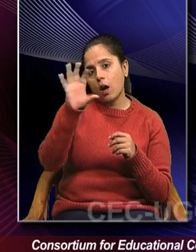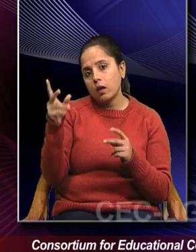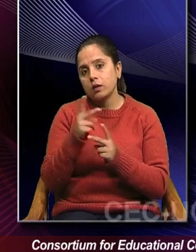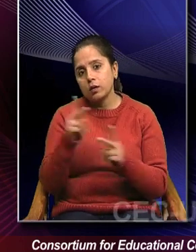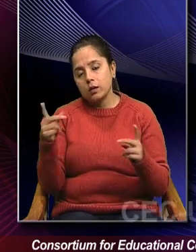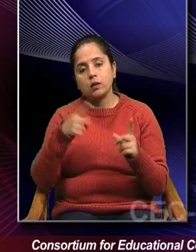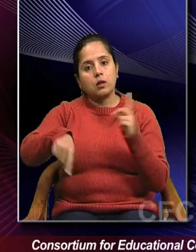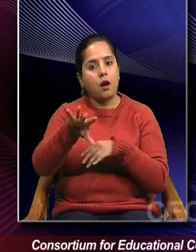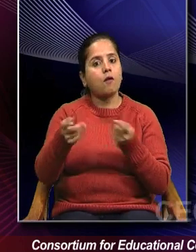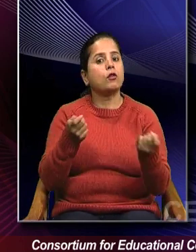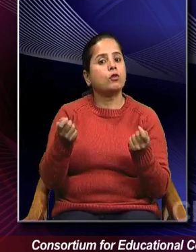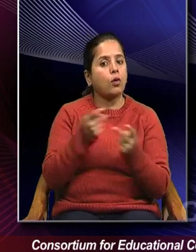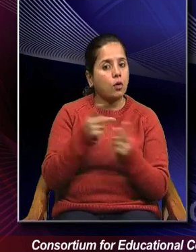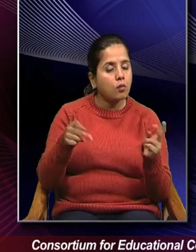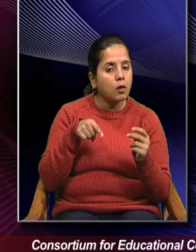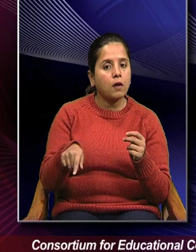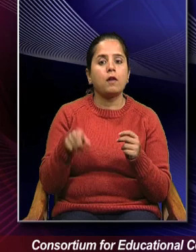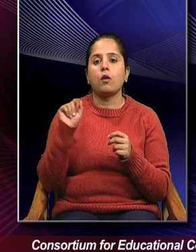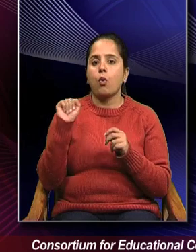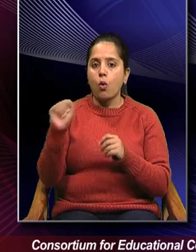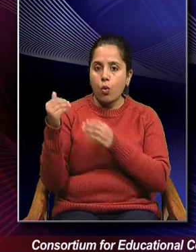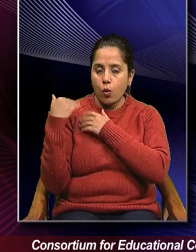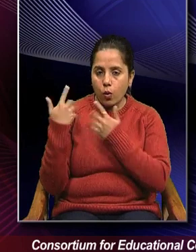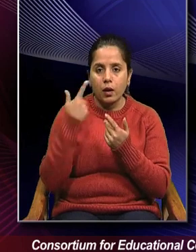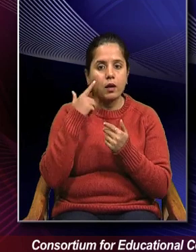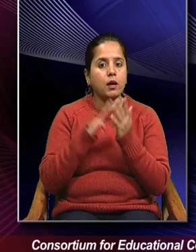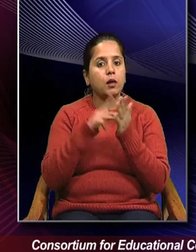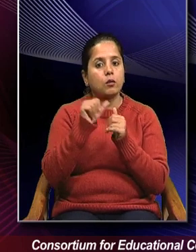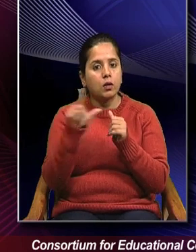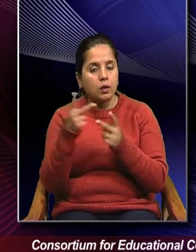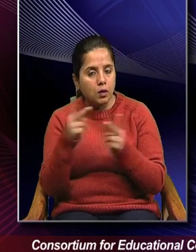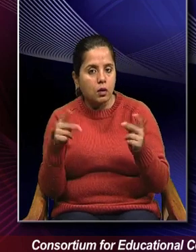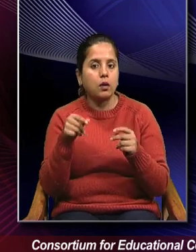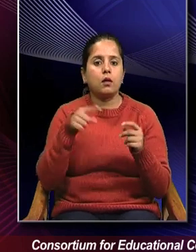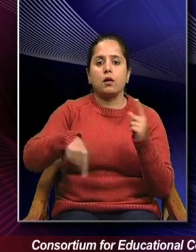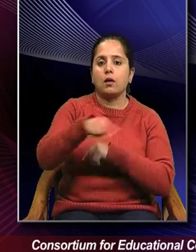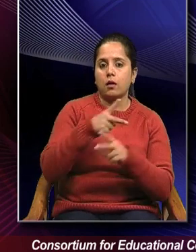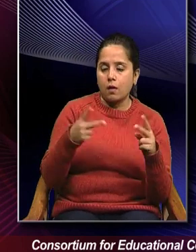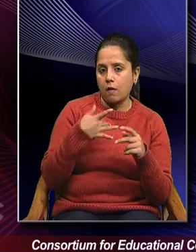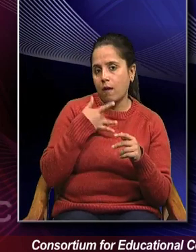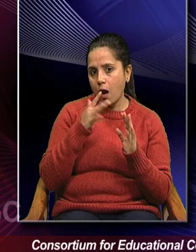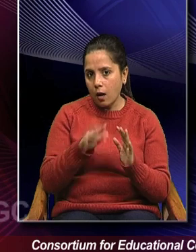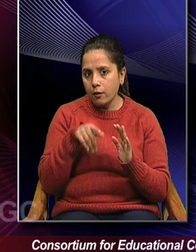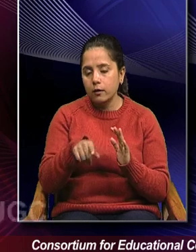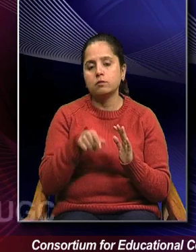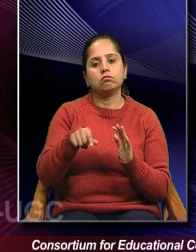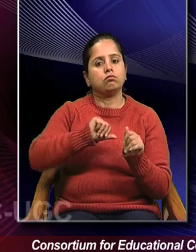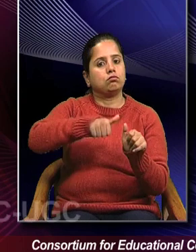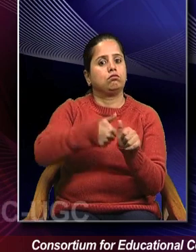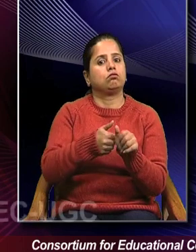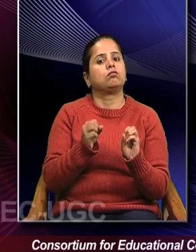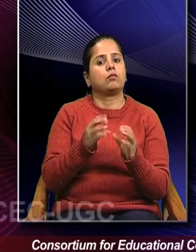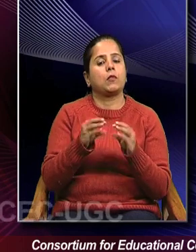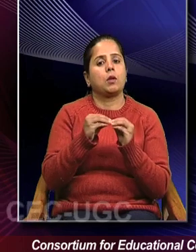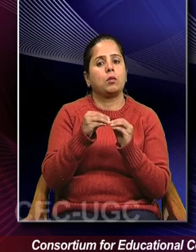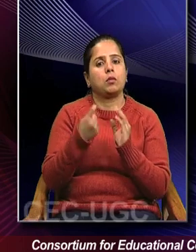dominant in terms of their imperial and colonial tendencies, they took a back seat, and Britain